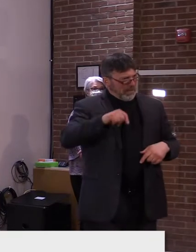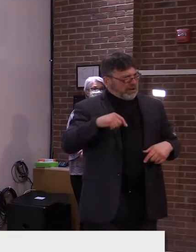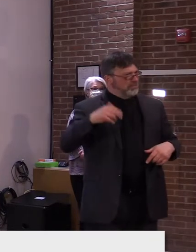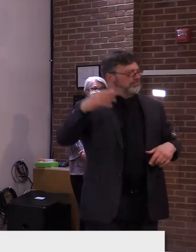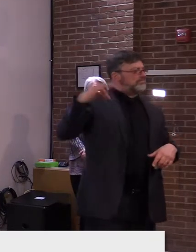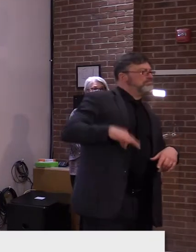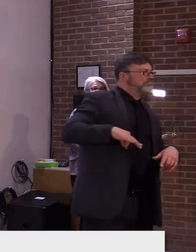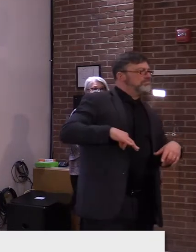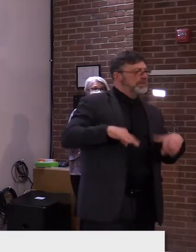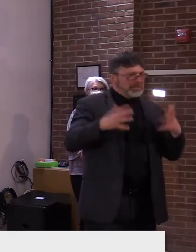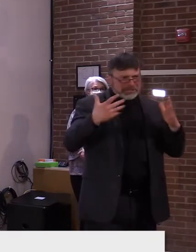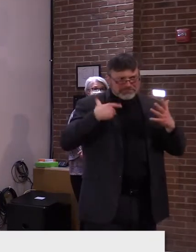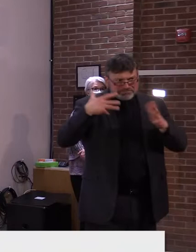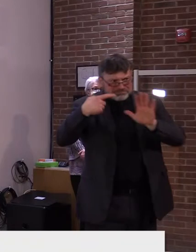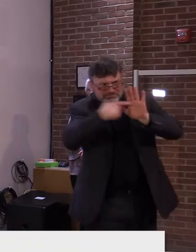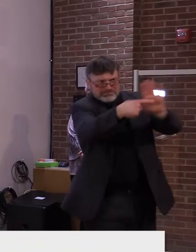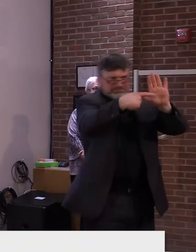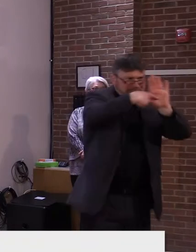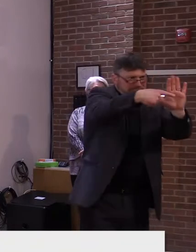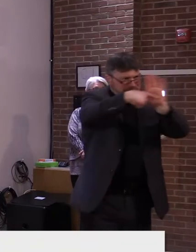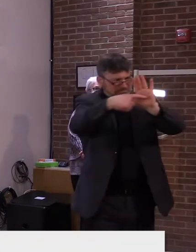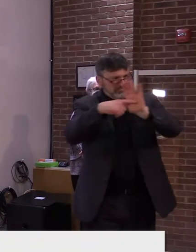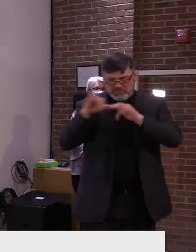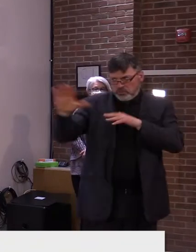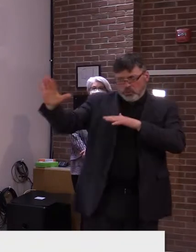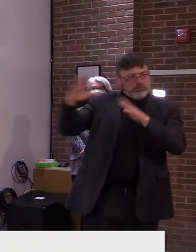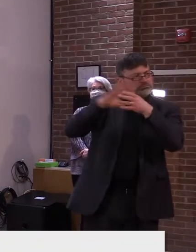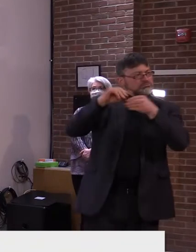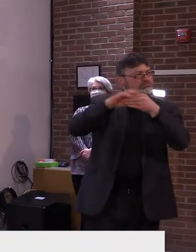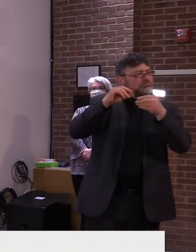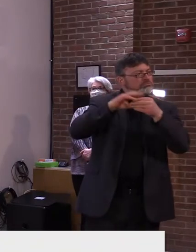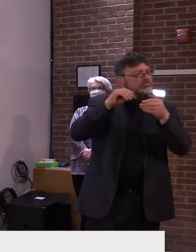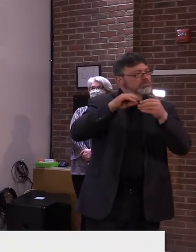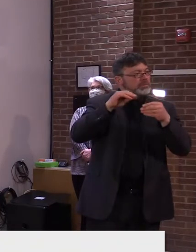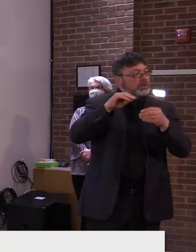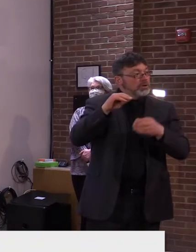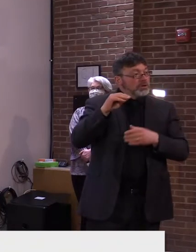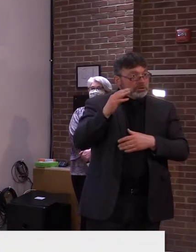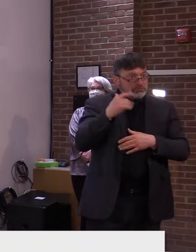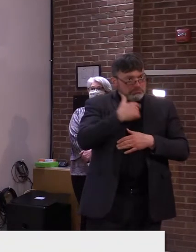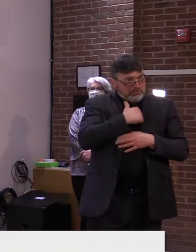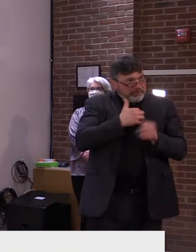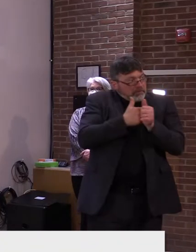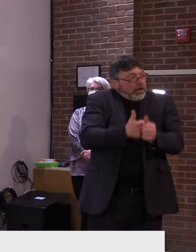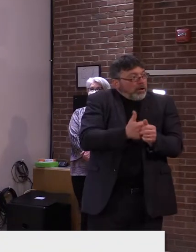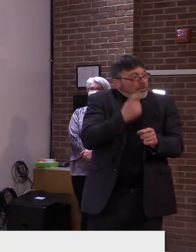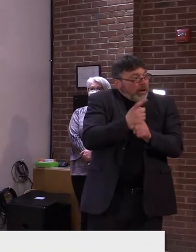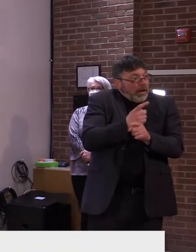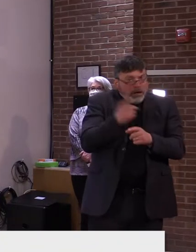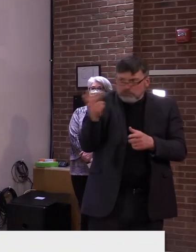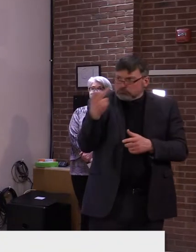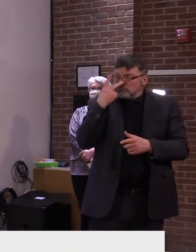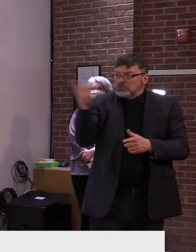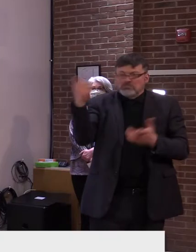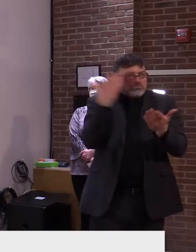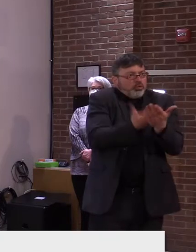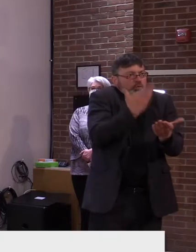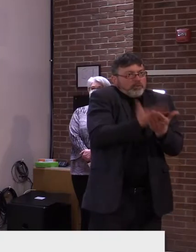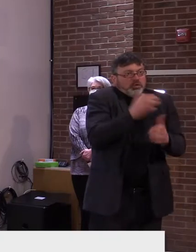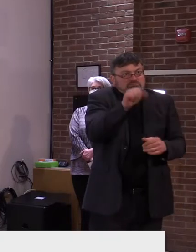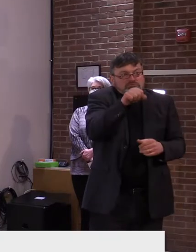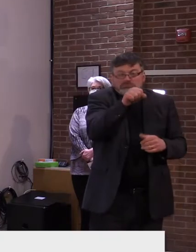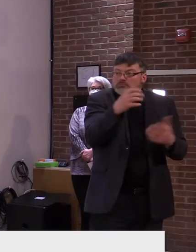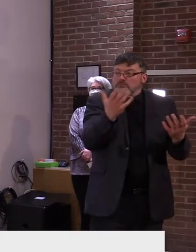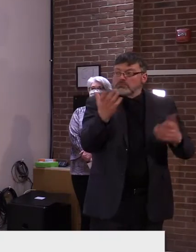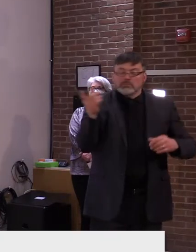that we're actually doing the right thing? You know, from the very beginning, I've given a great